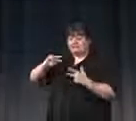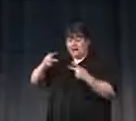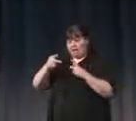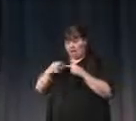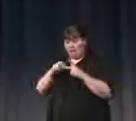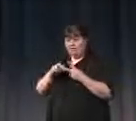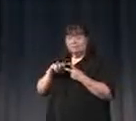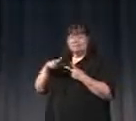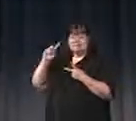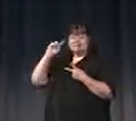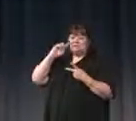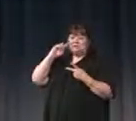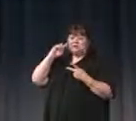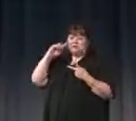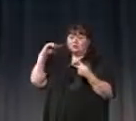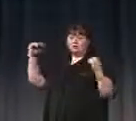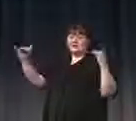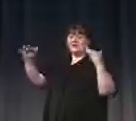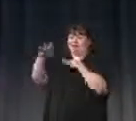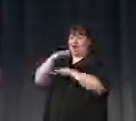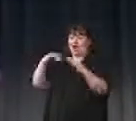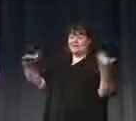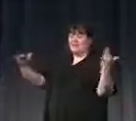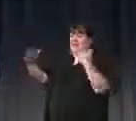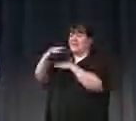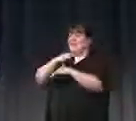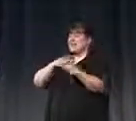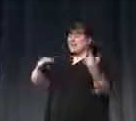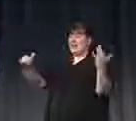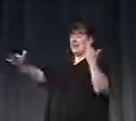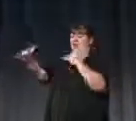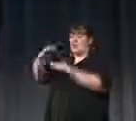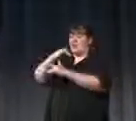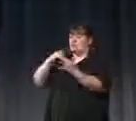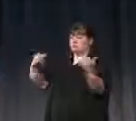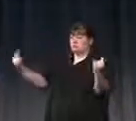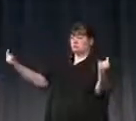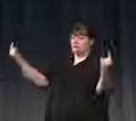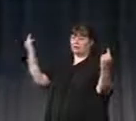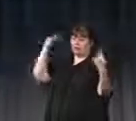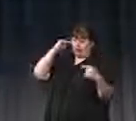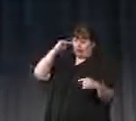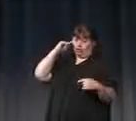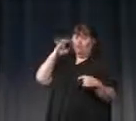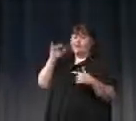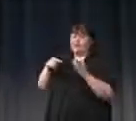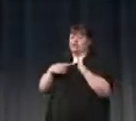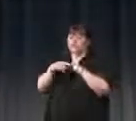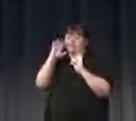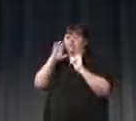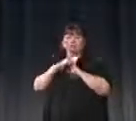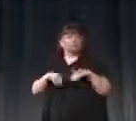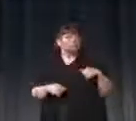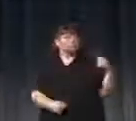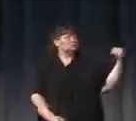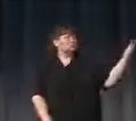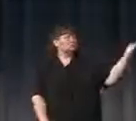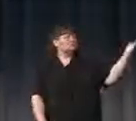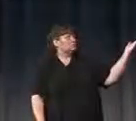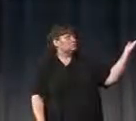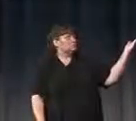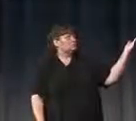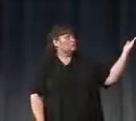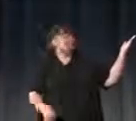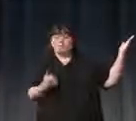that sound sources interact with the environment on their way to your ear. And that's depicted in this picture here. So what we have is a